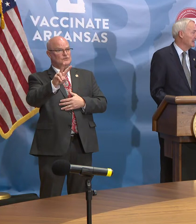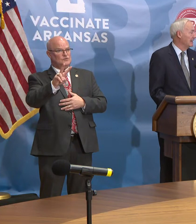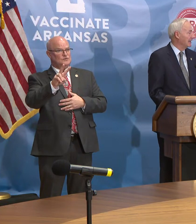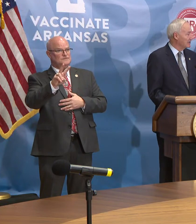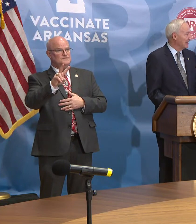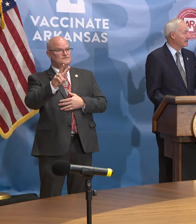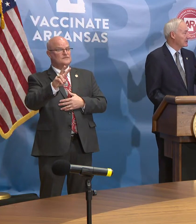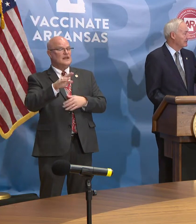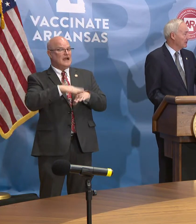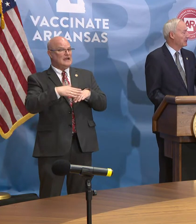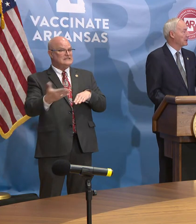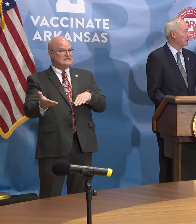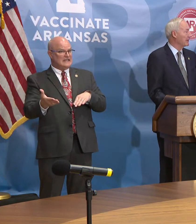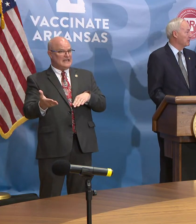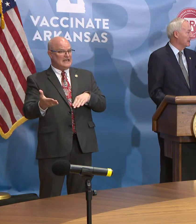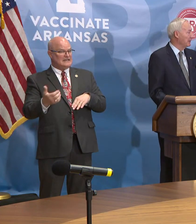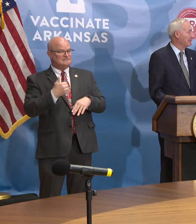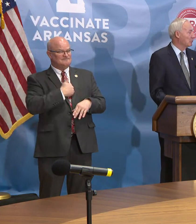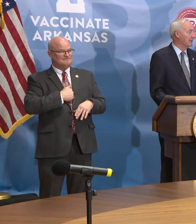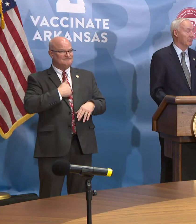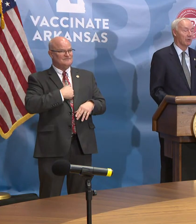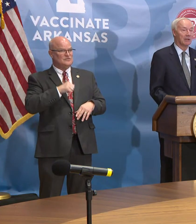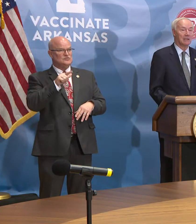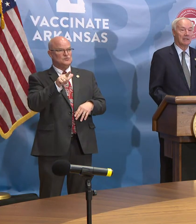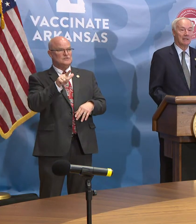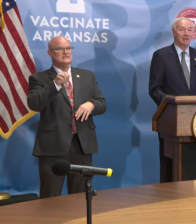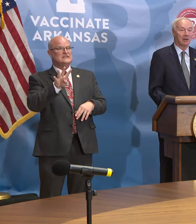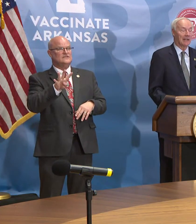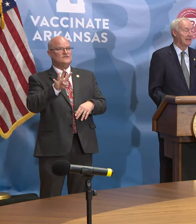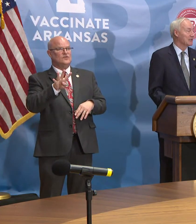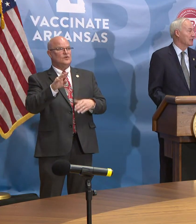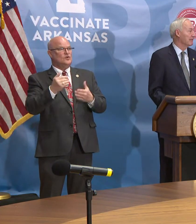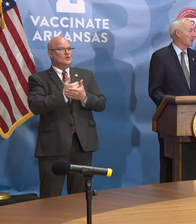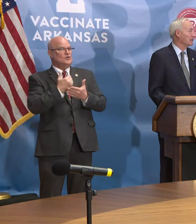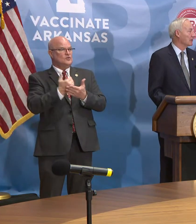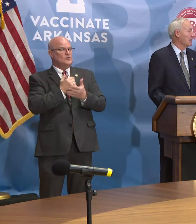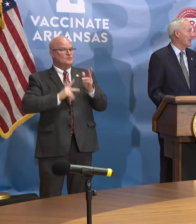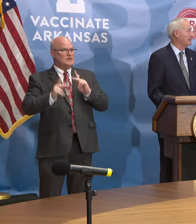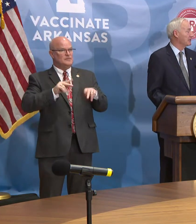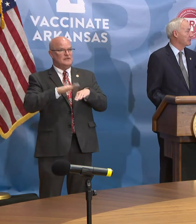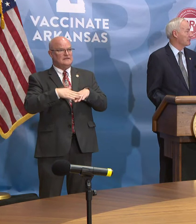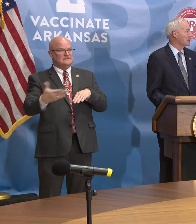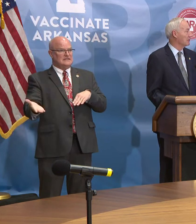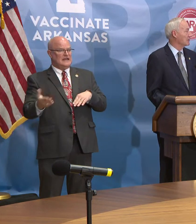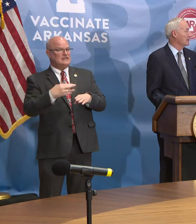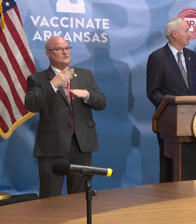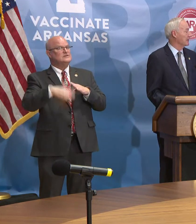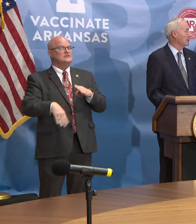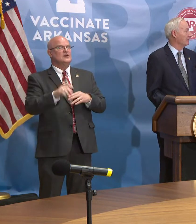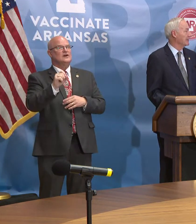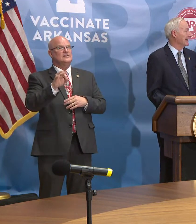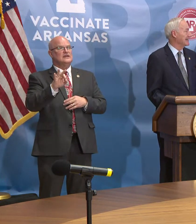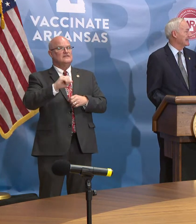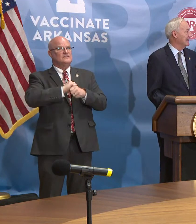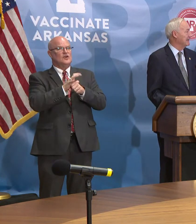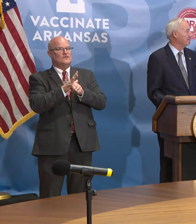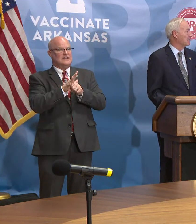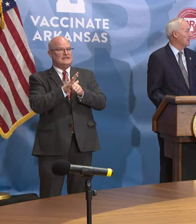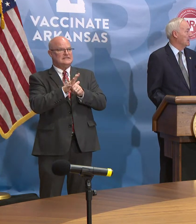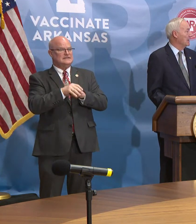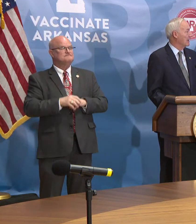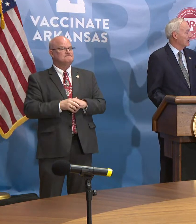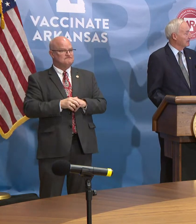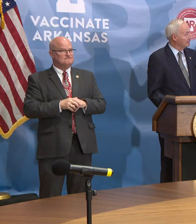3,742. Our deaths, very regrettably, we have 24 Arkansans have lost their lives as a result of